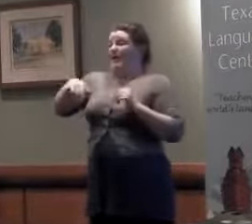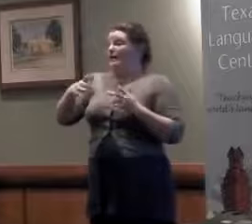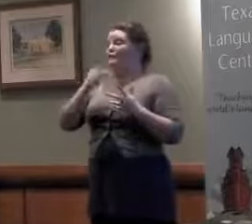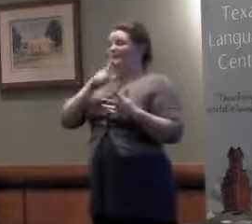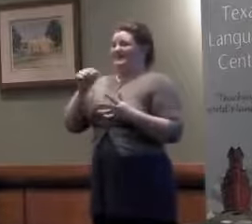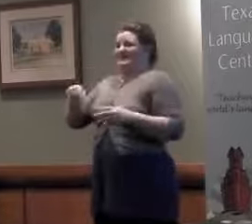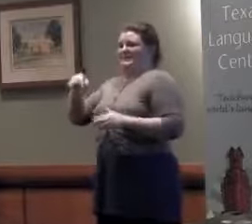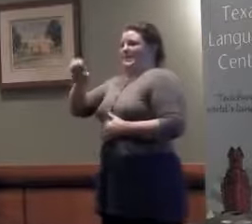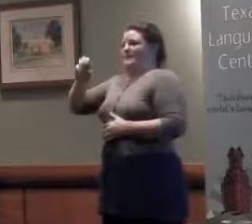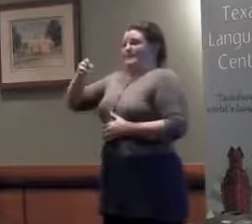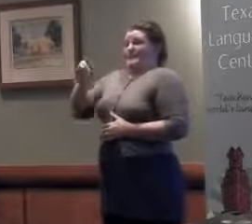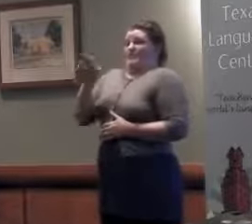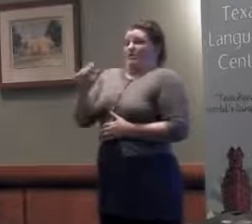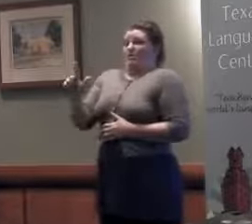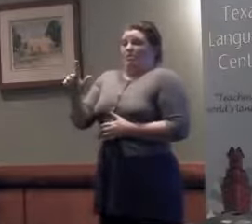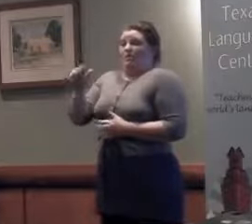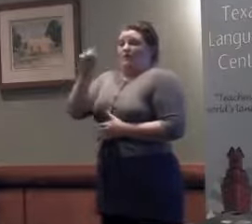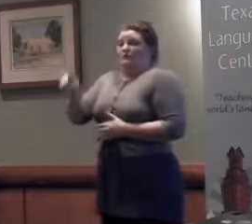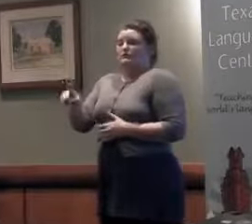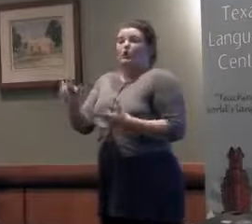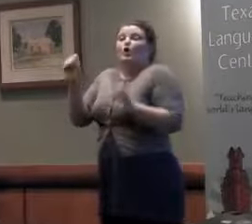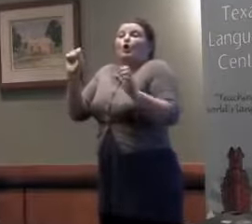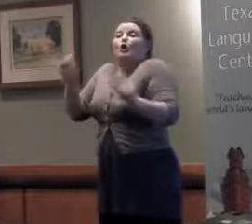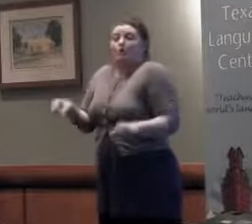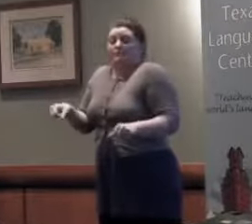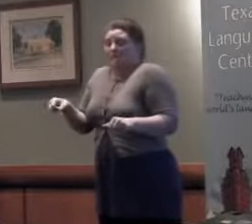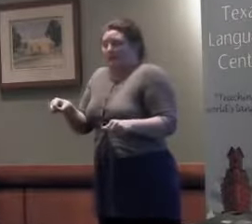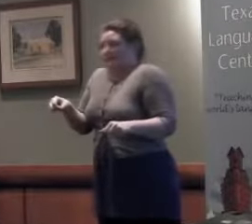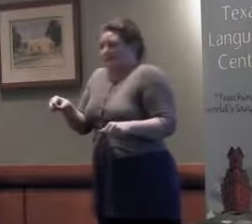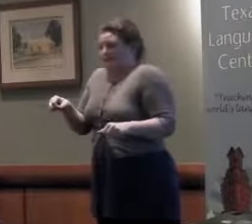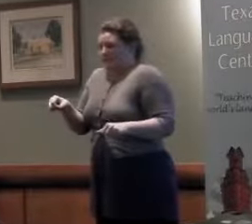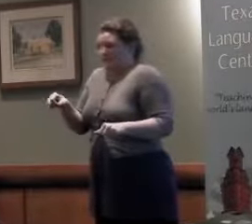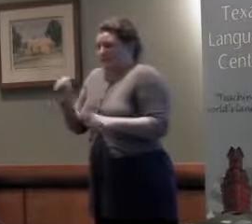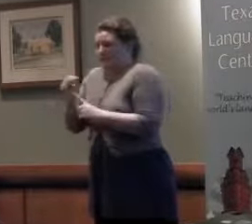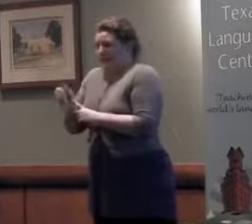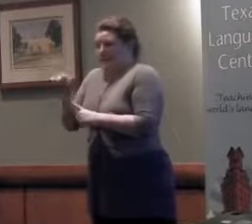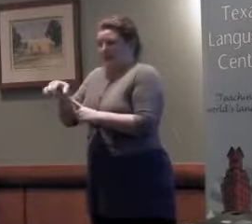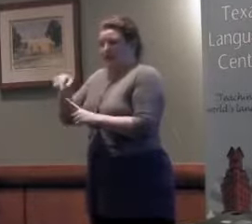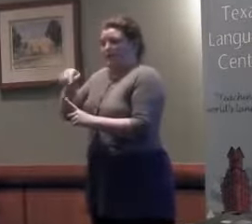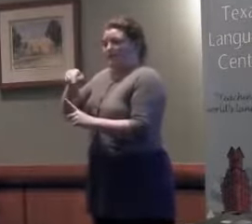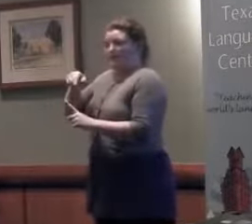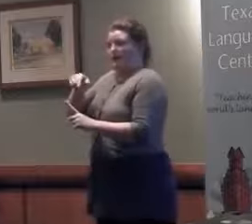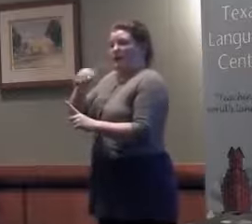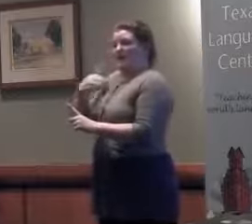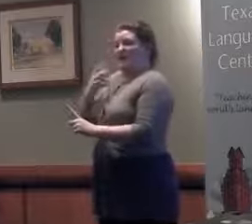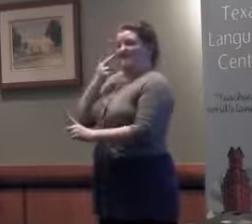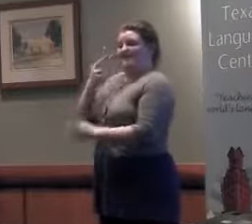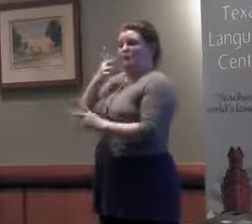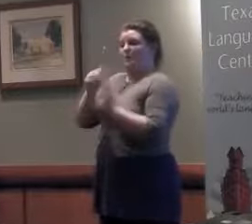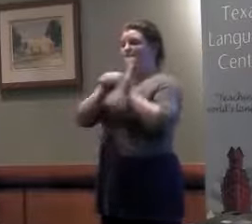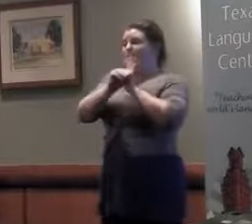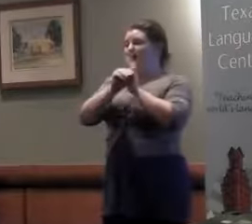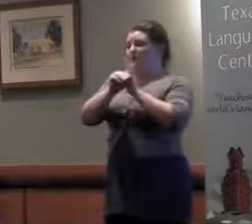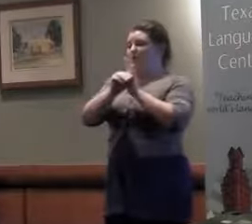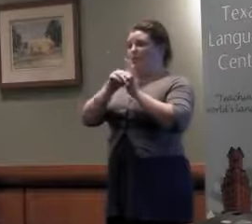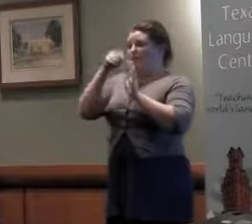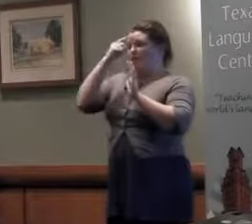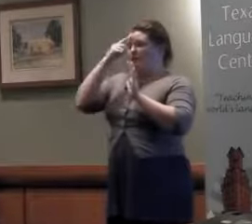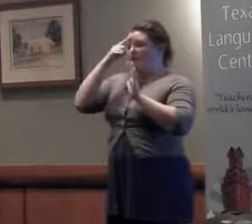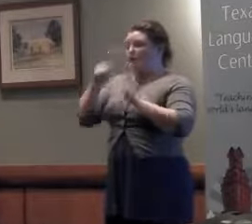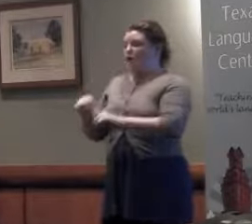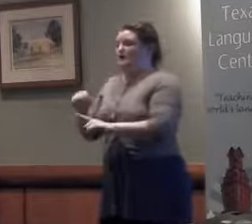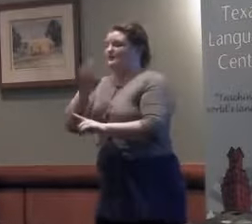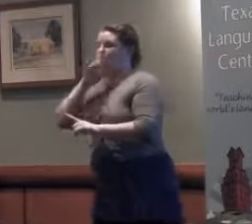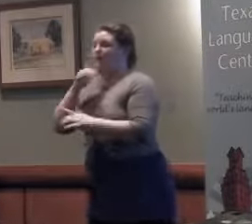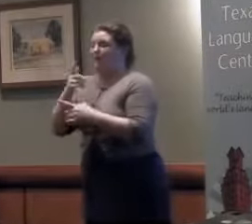empirical question, it could be the case that having a visual model of a spoken